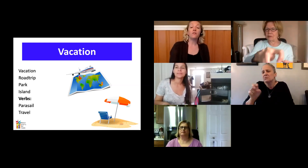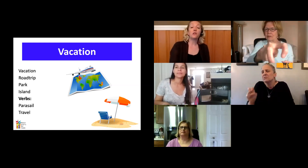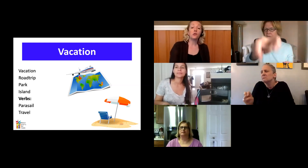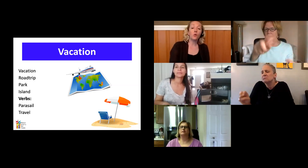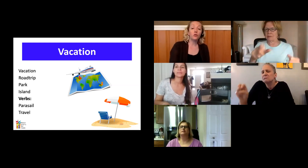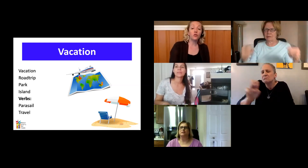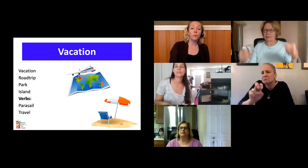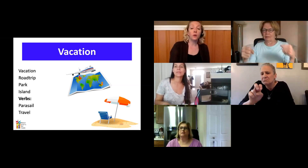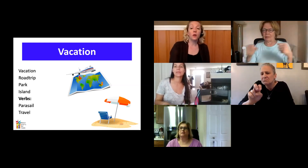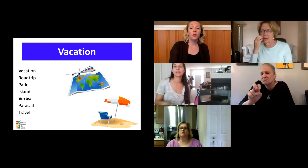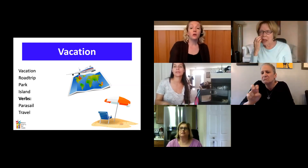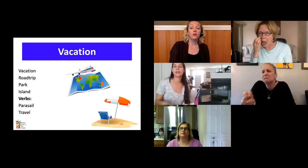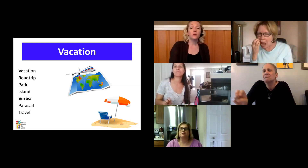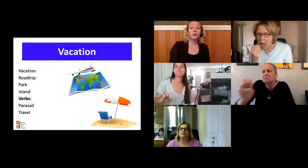trip,